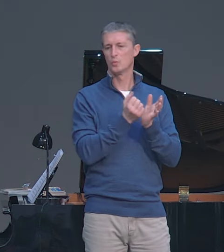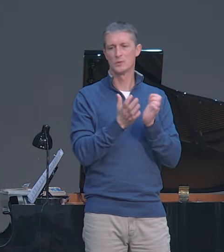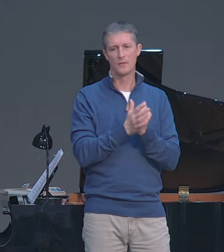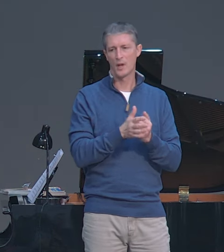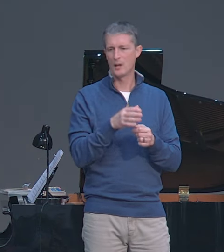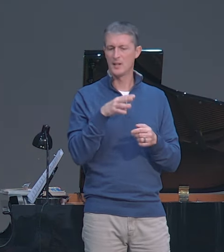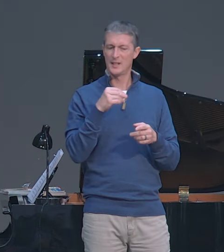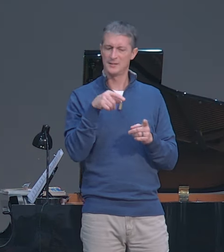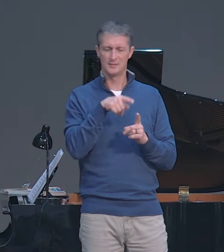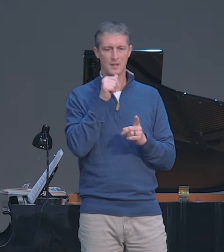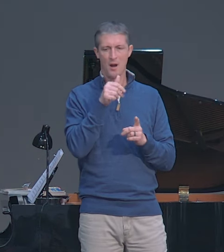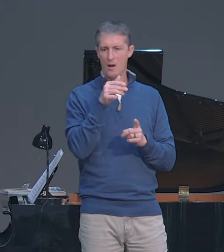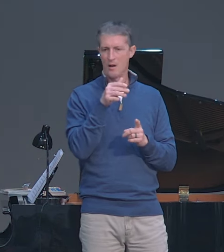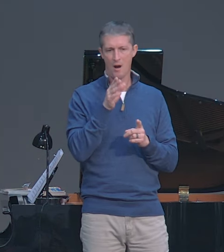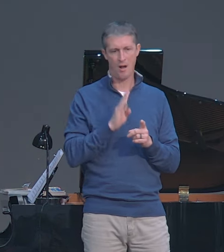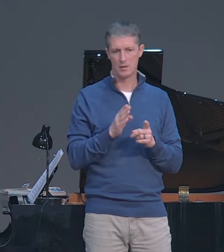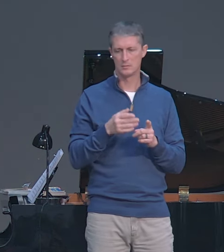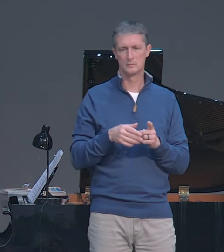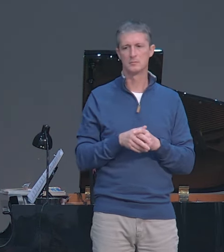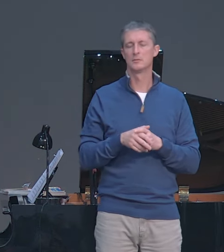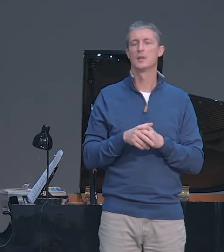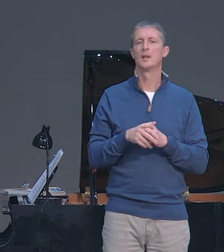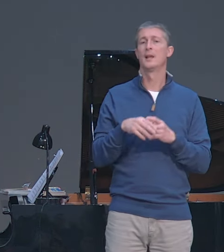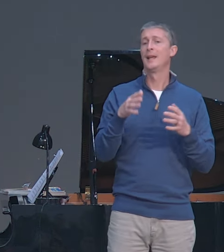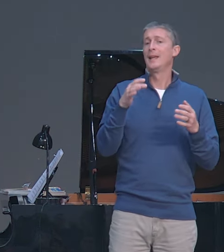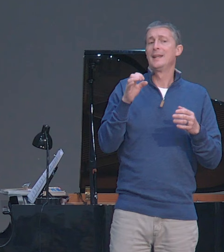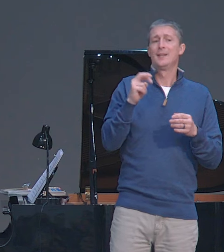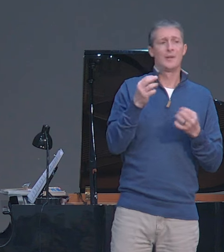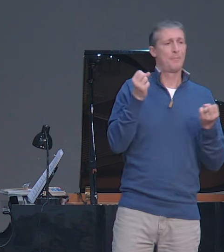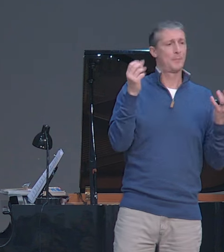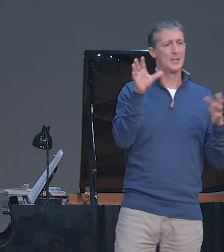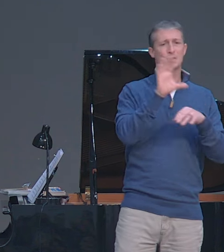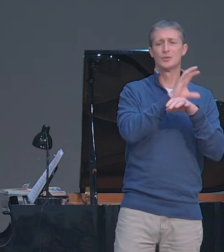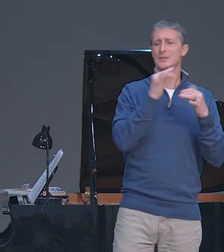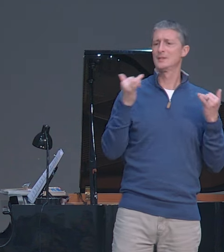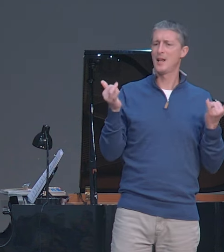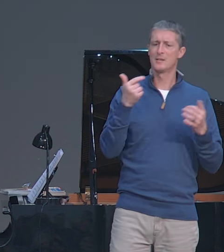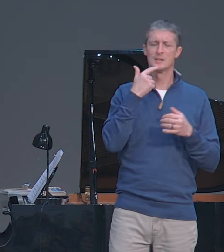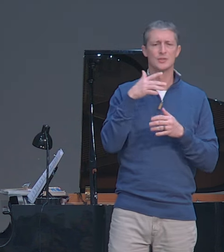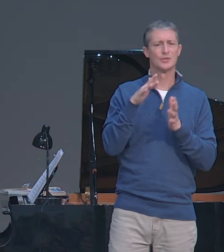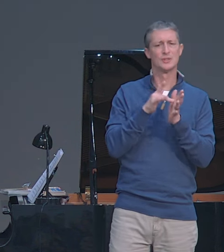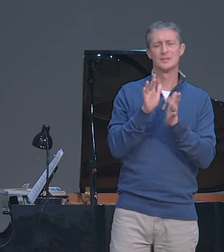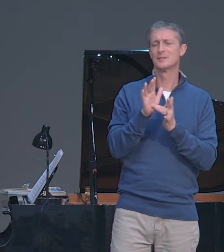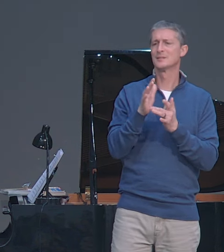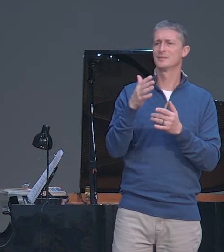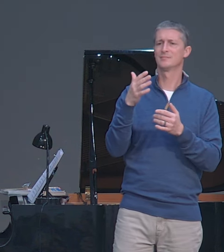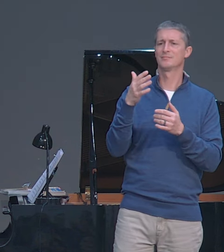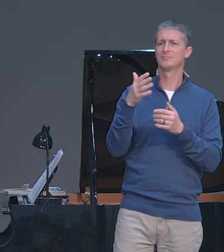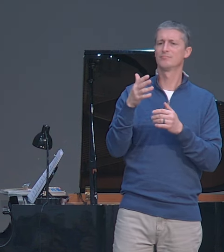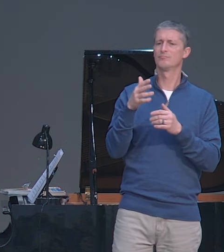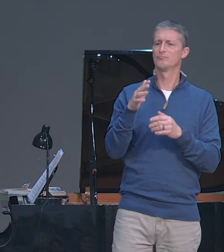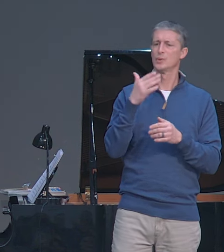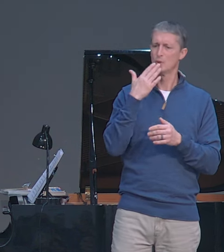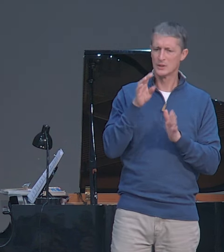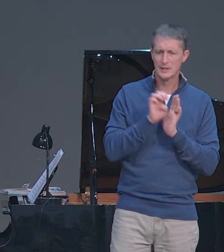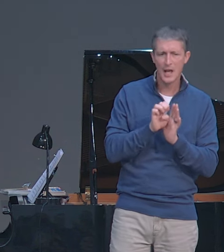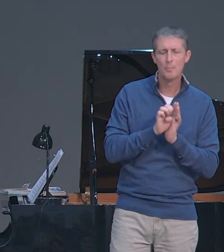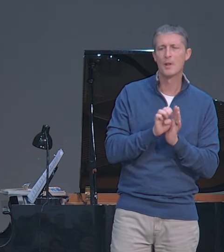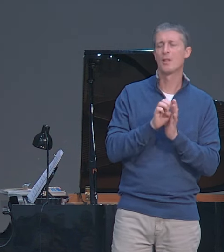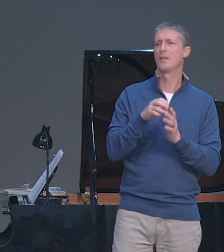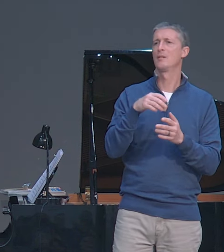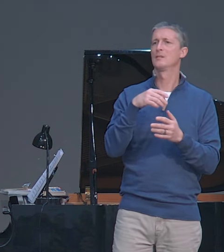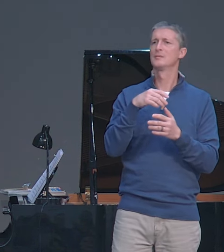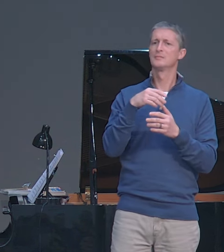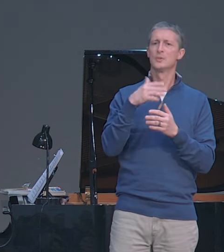great teacher, that he was a fine example, but he wasn't God. He wasn't born of a virgin. He wasn't